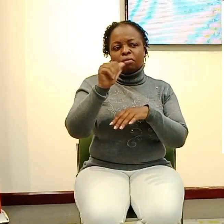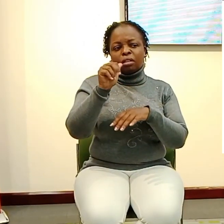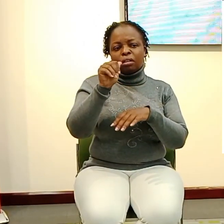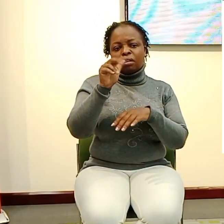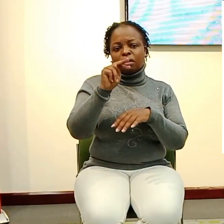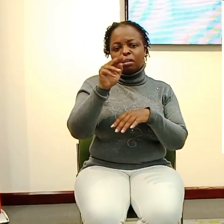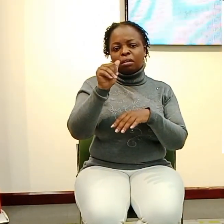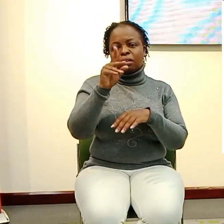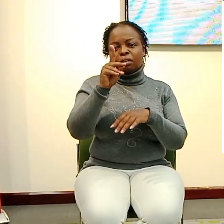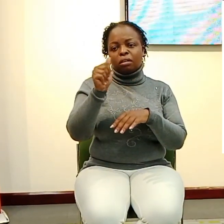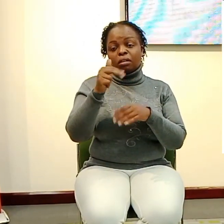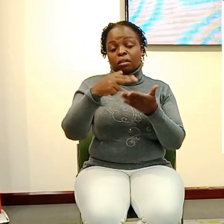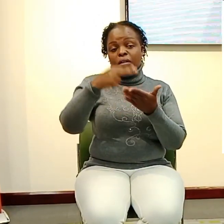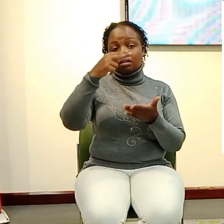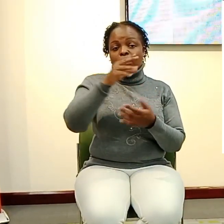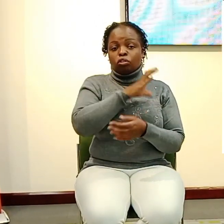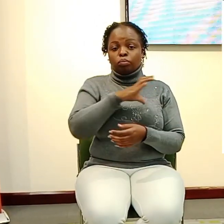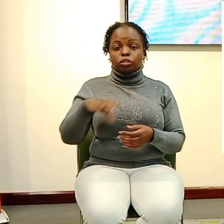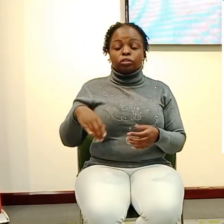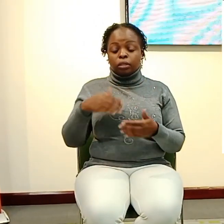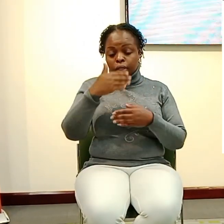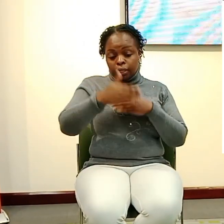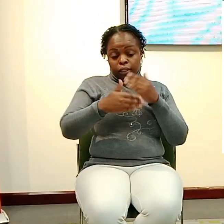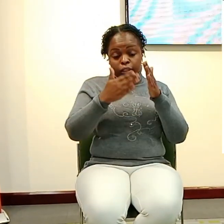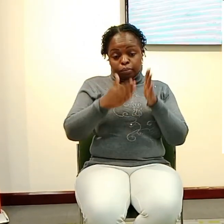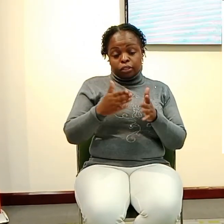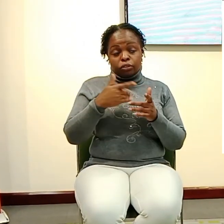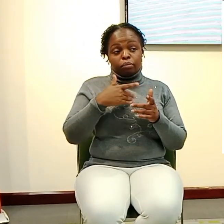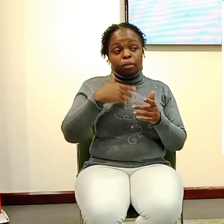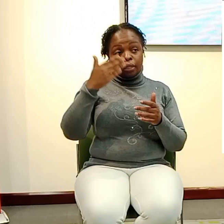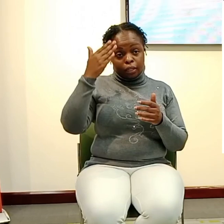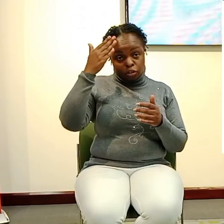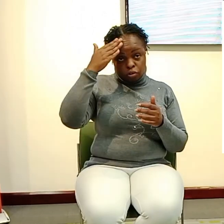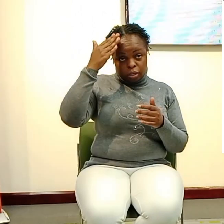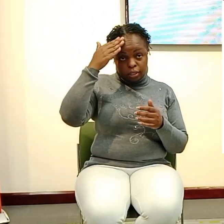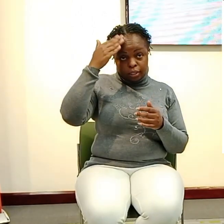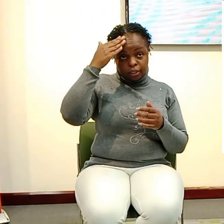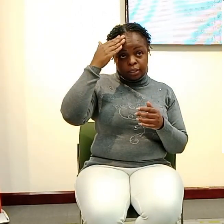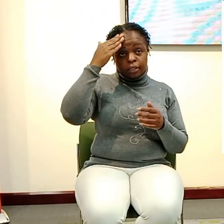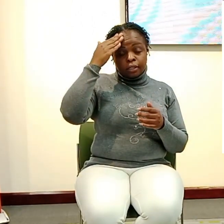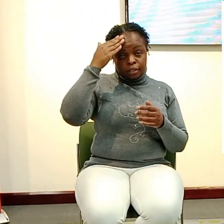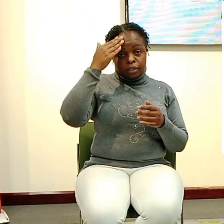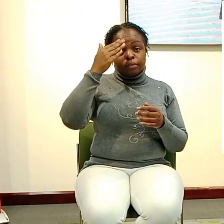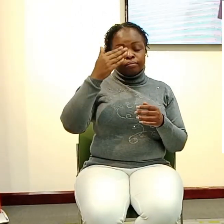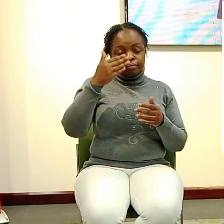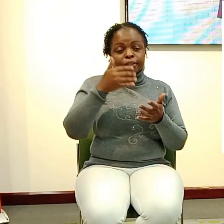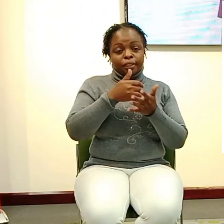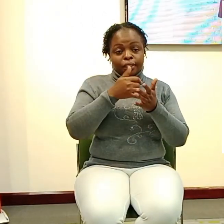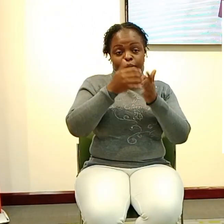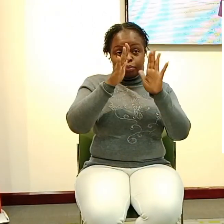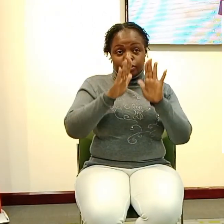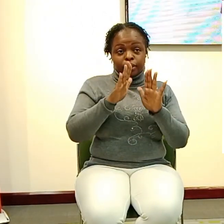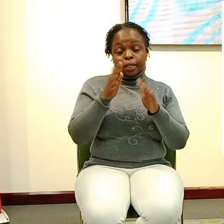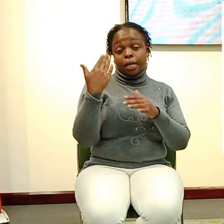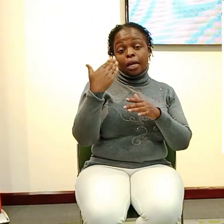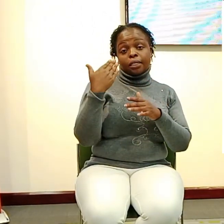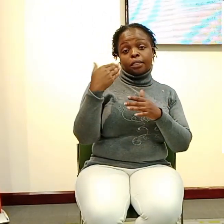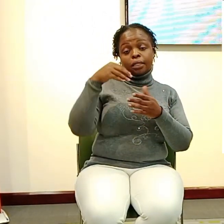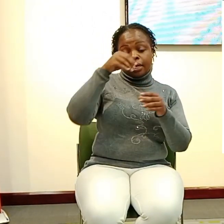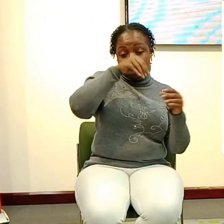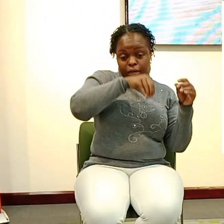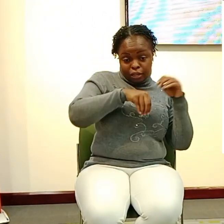Karibu sana. The next person I'm going to recognize, I think it's important for me to mention that I vied in the last